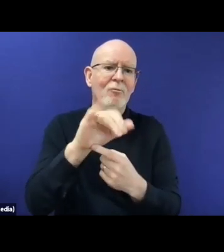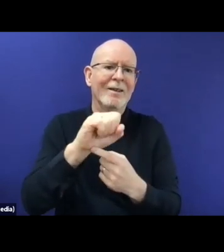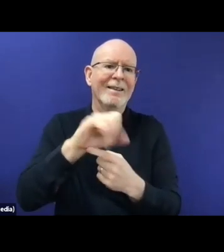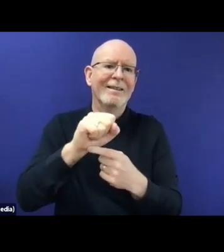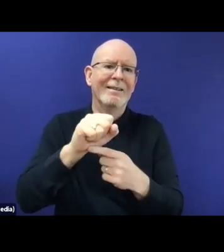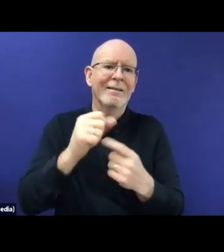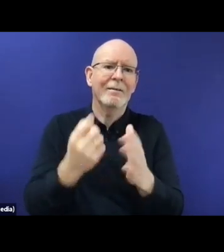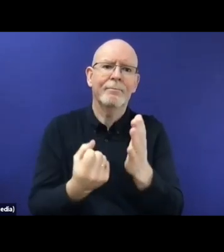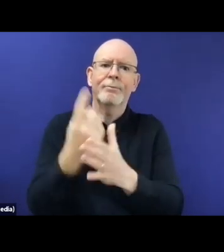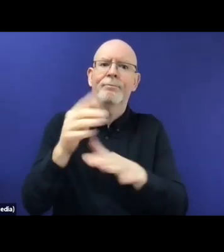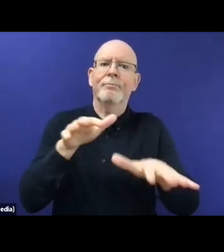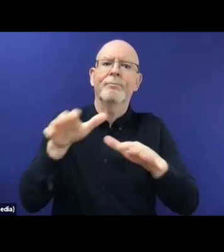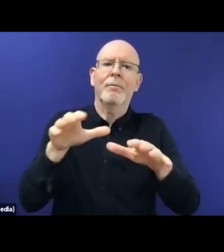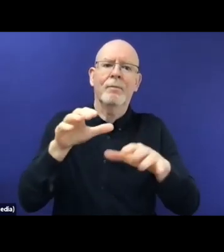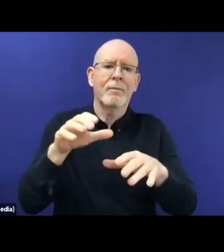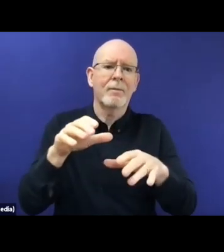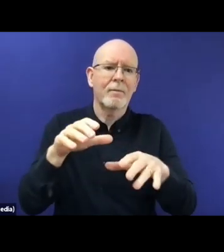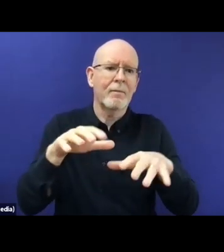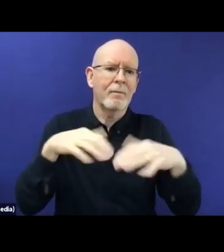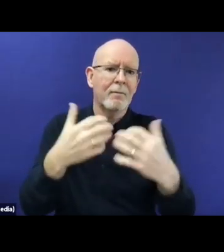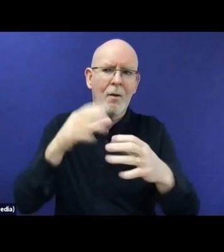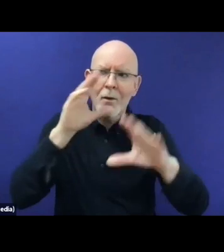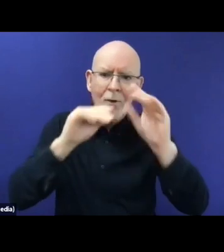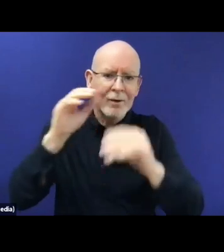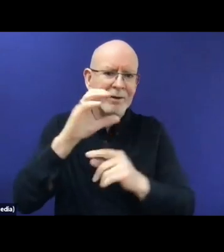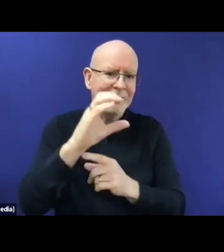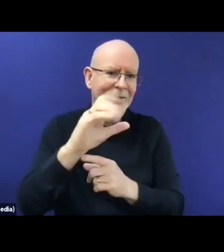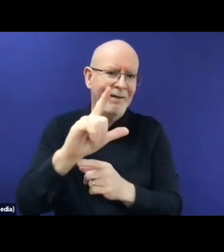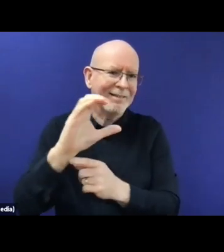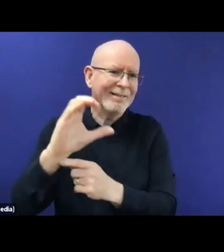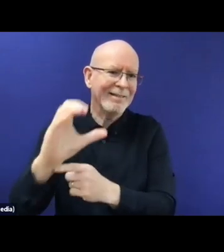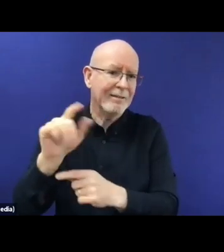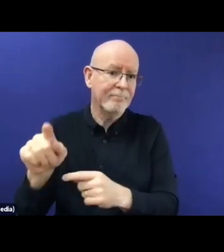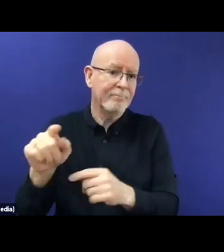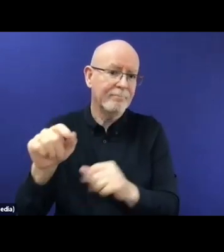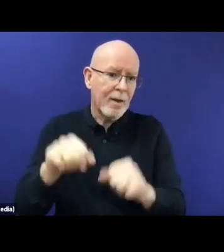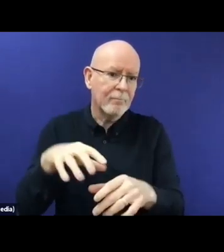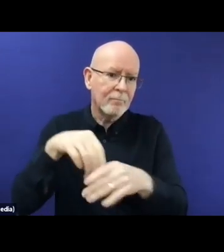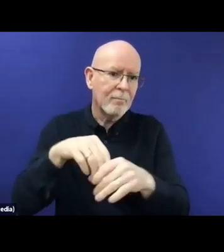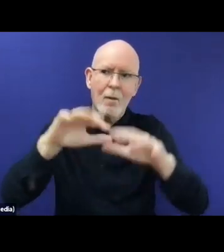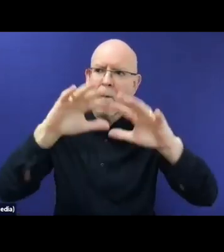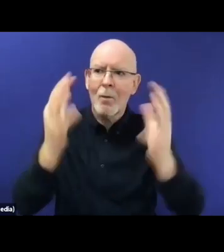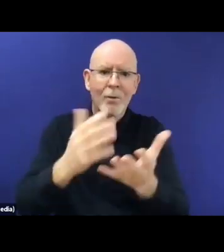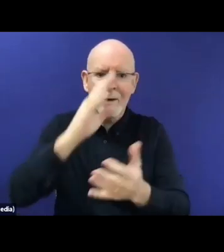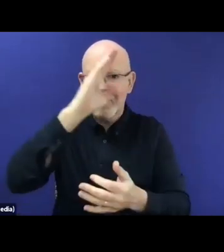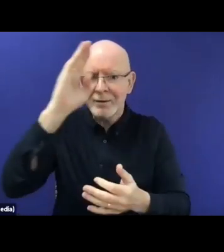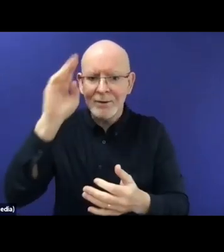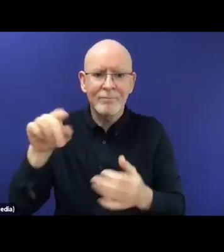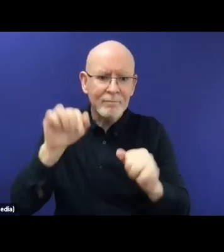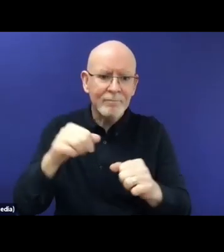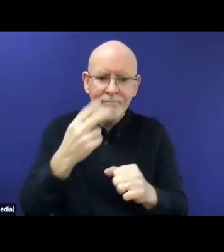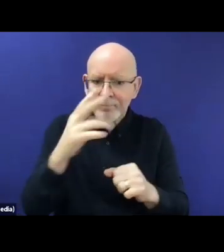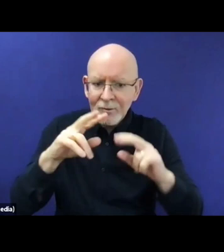in the Dadaab refugee camp affect the aspirations of refugee youth in post-secondary education.